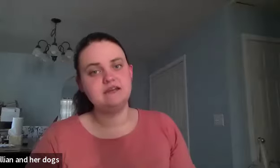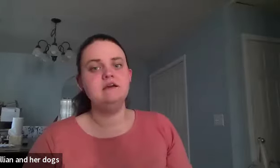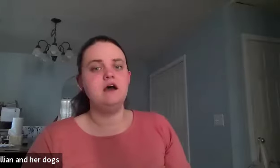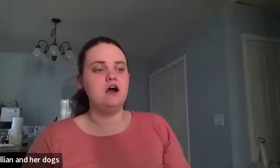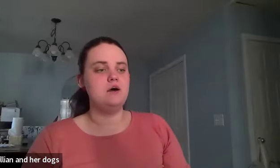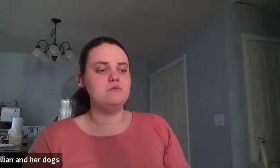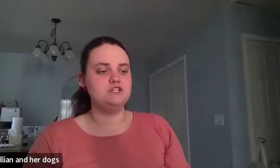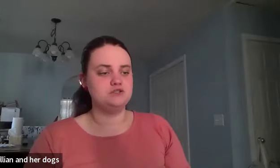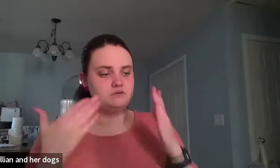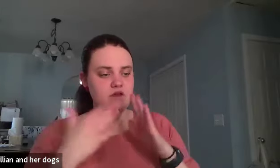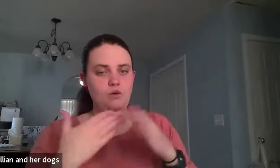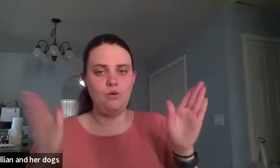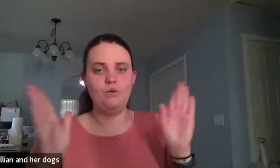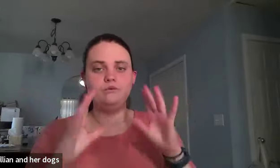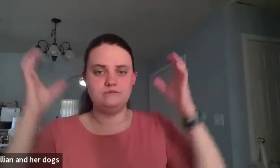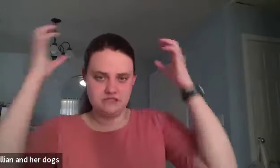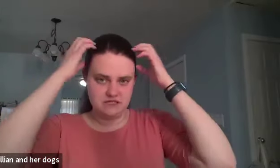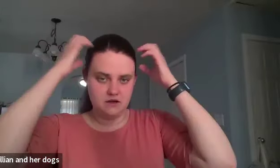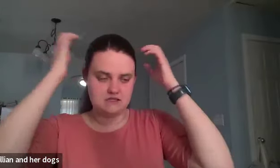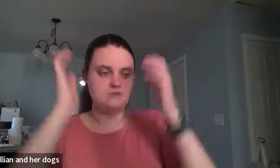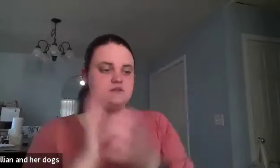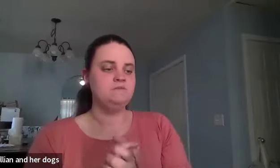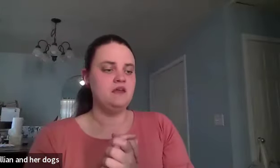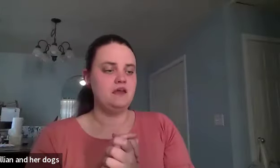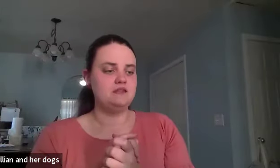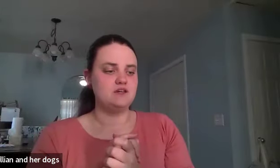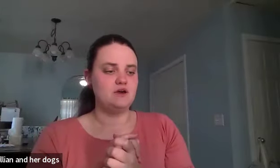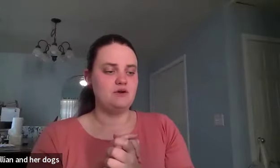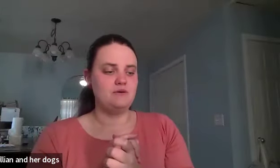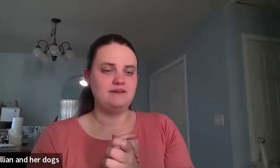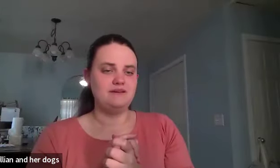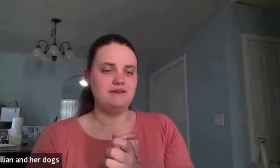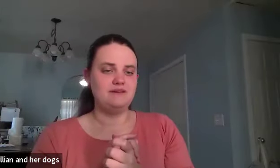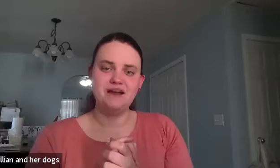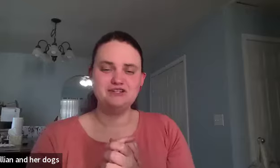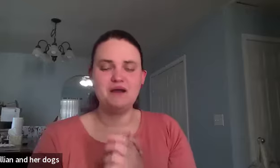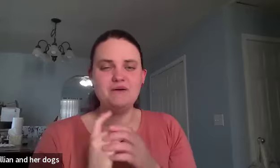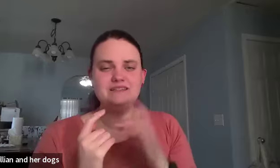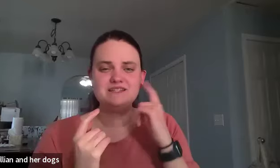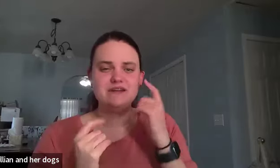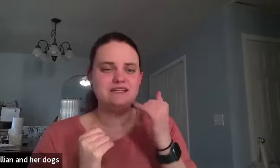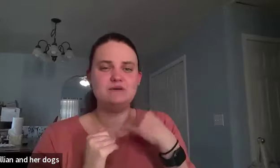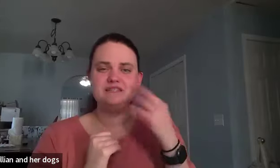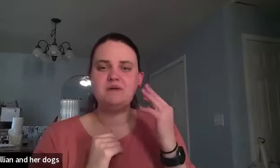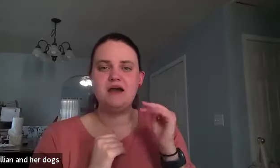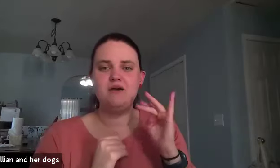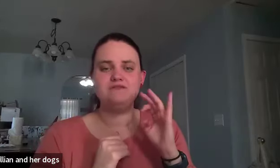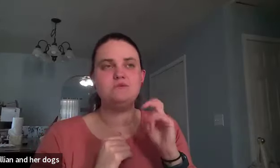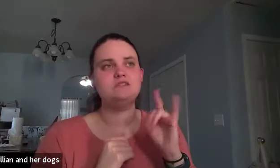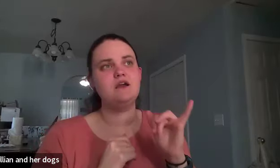Disney, the whole Disney concept. And so, yeah, but I always think it's funny because I always think about how if someone was like,